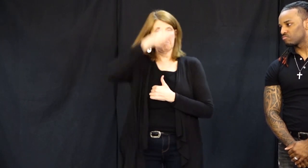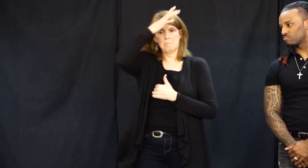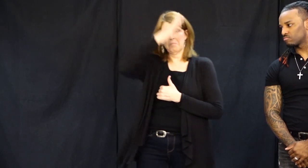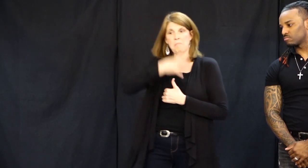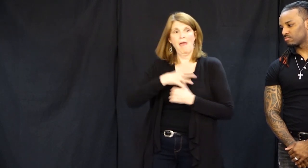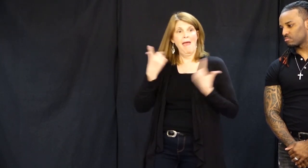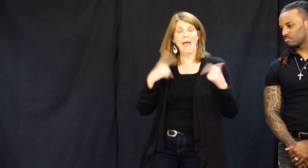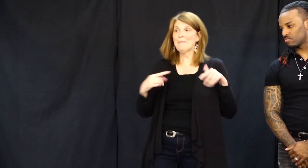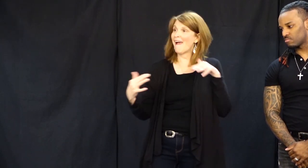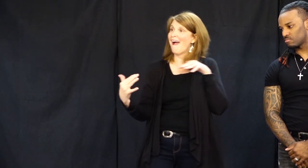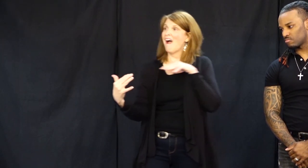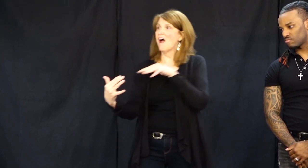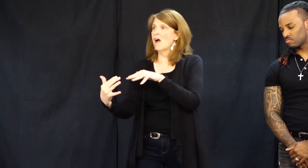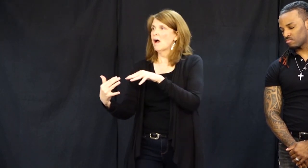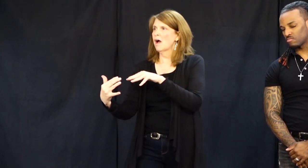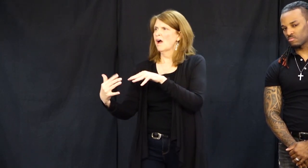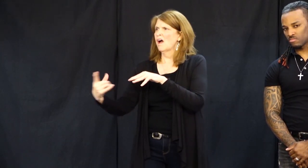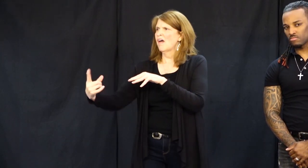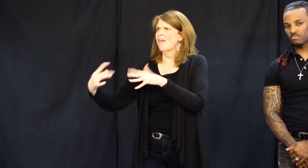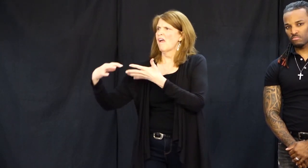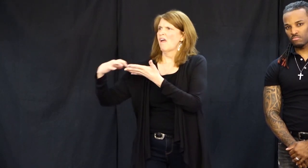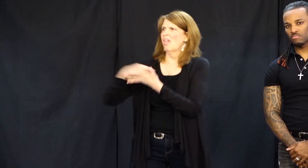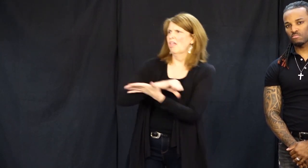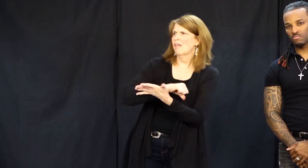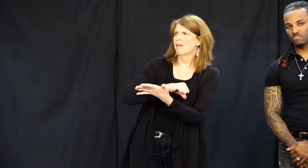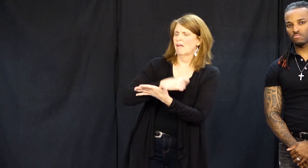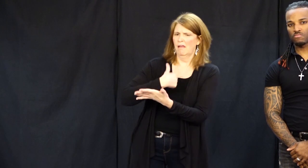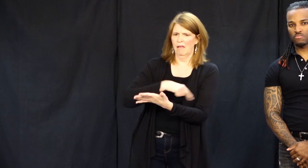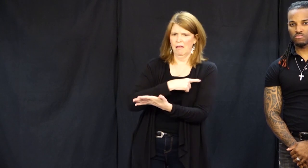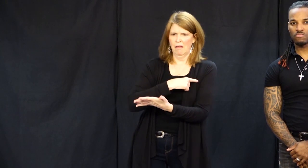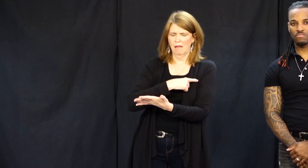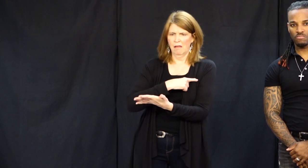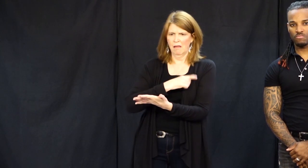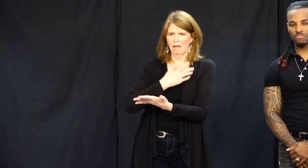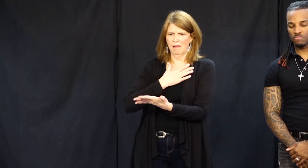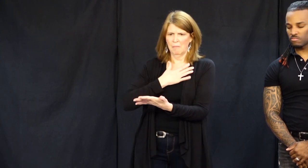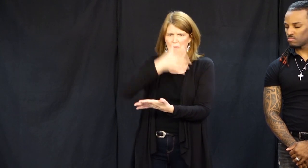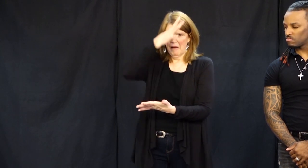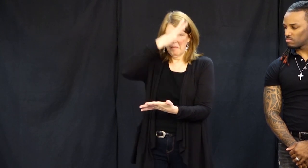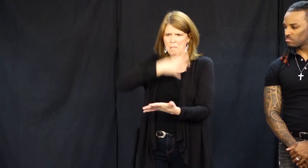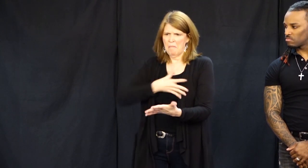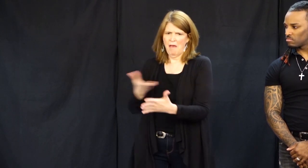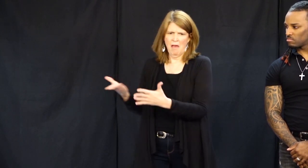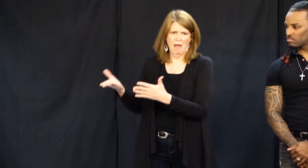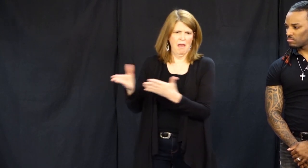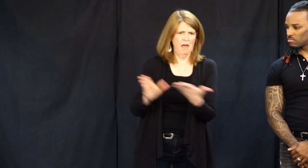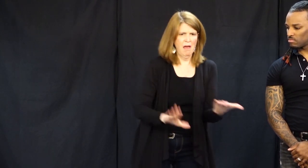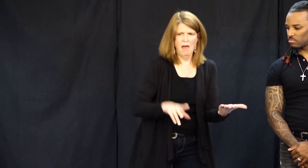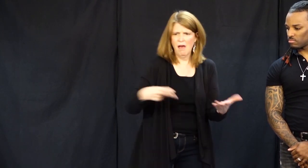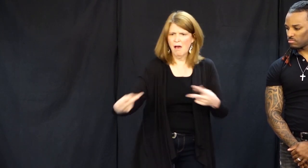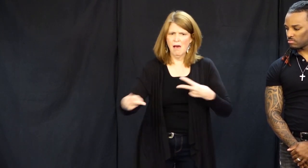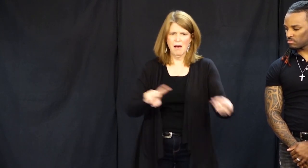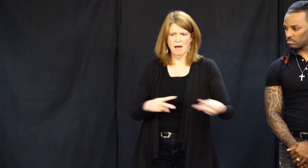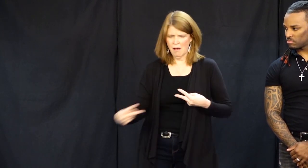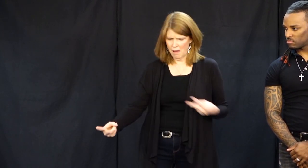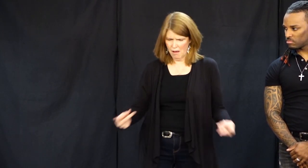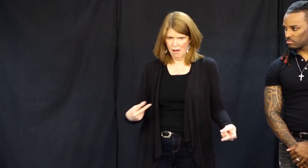straight into a massacre. I witnessed their deaths firsthand. I made every